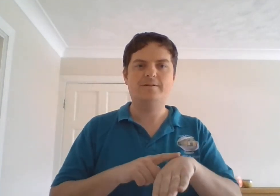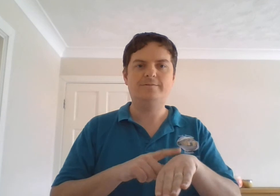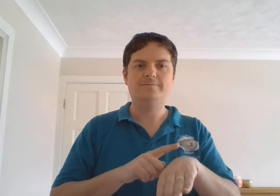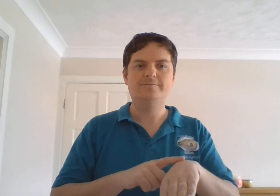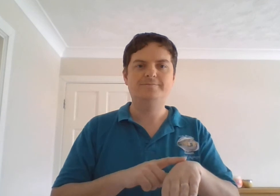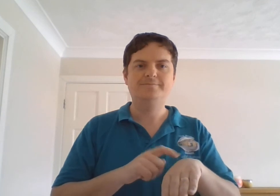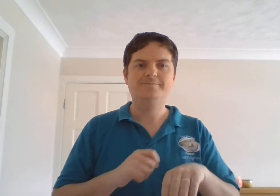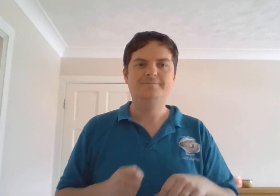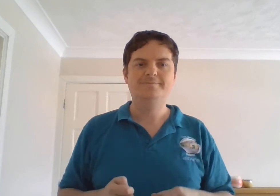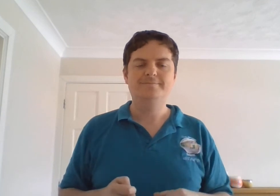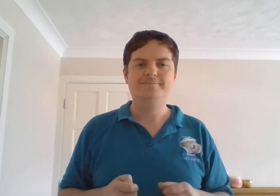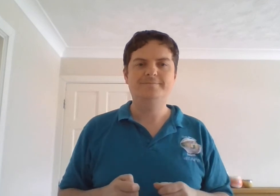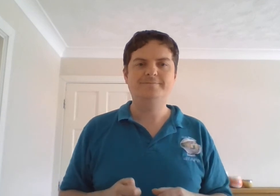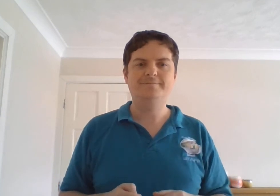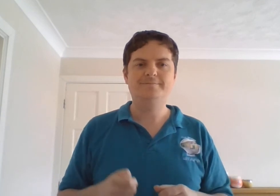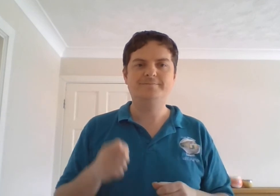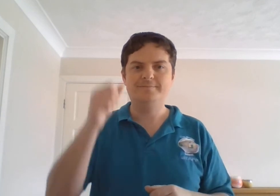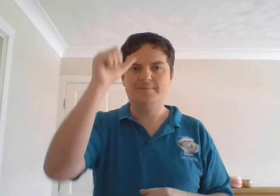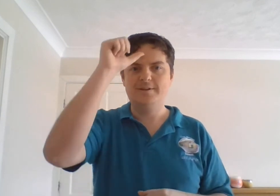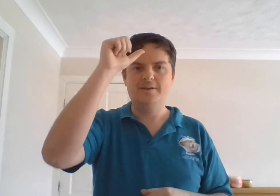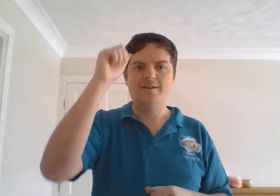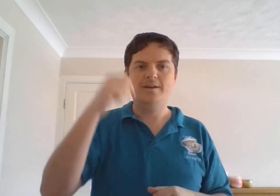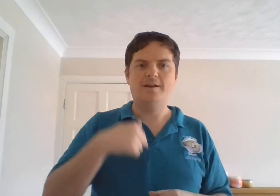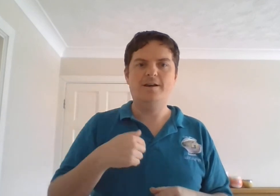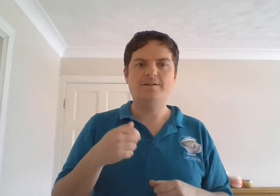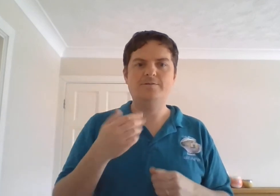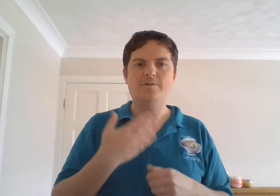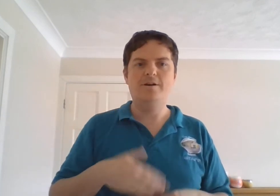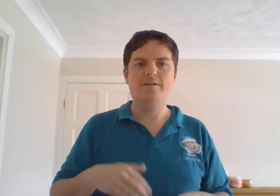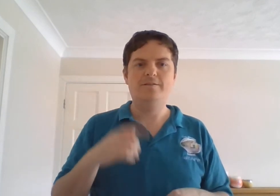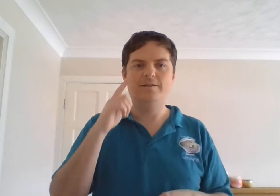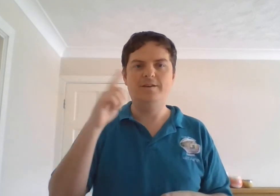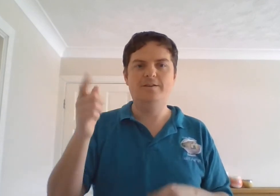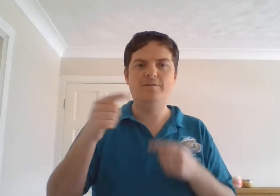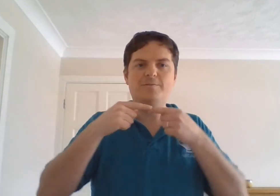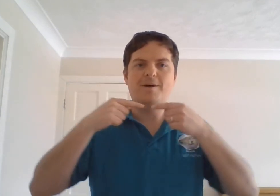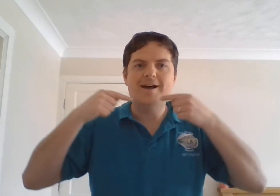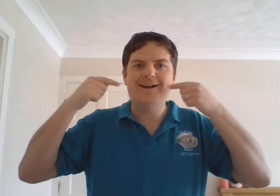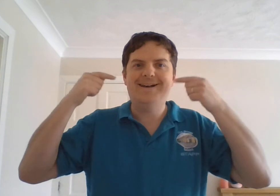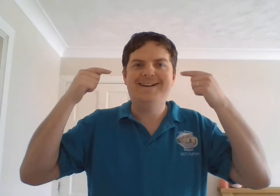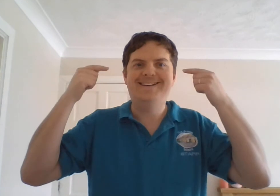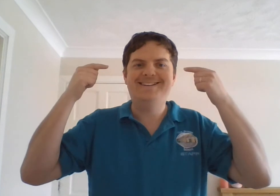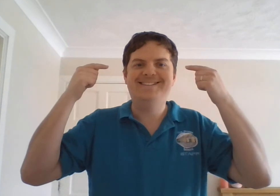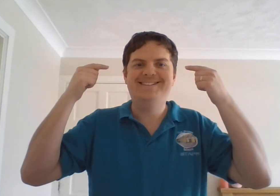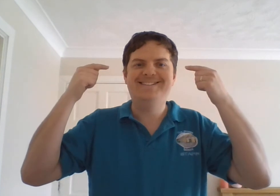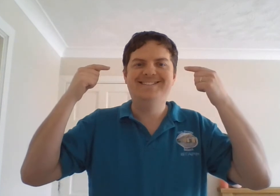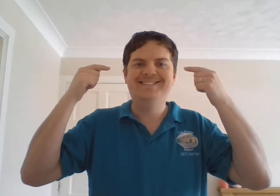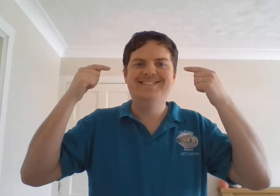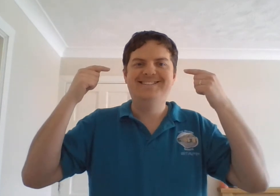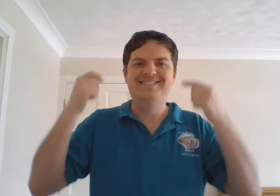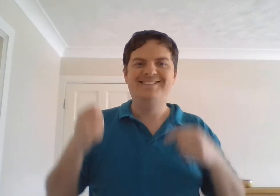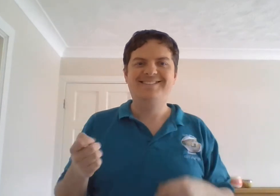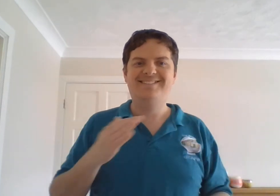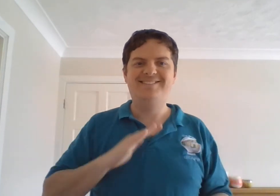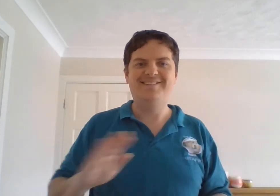you know, I just want to see you smile. No